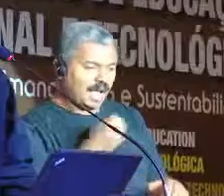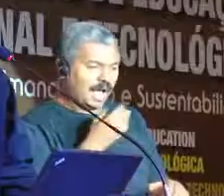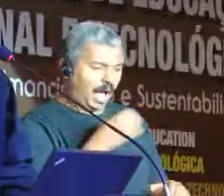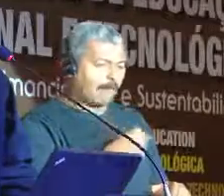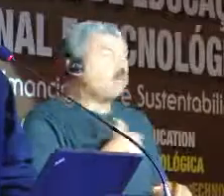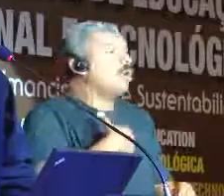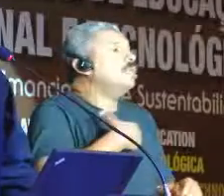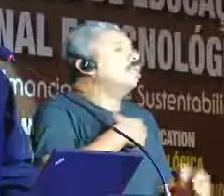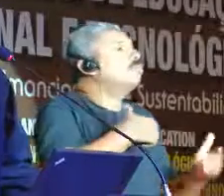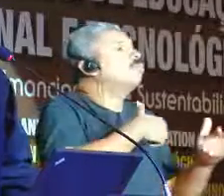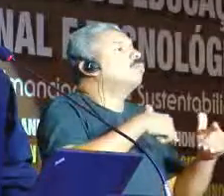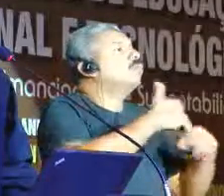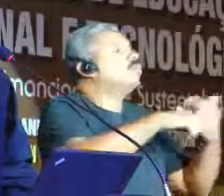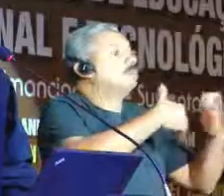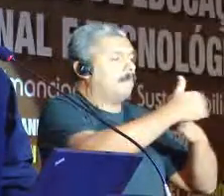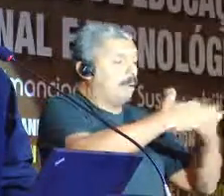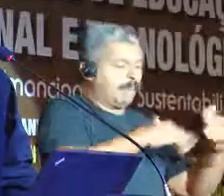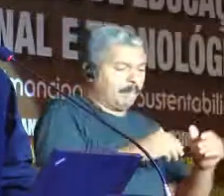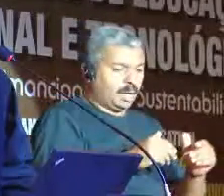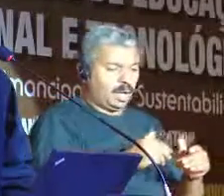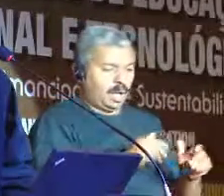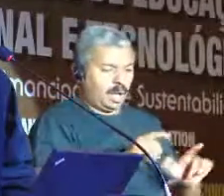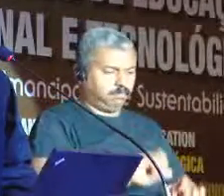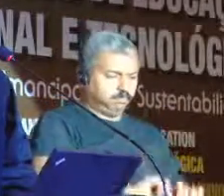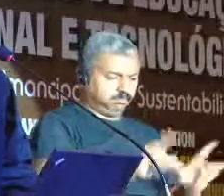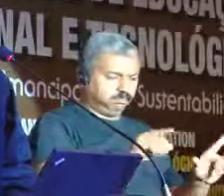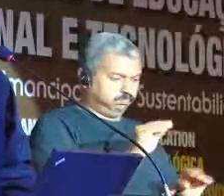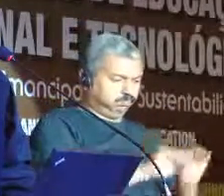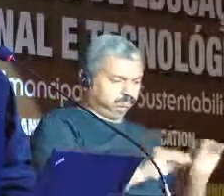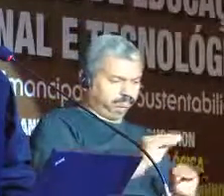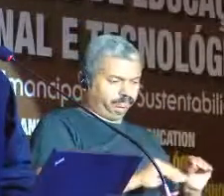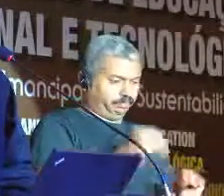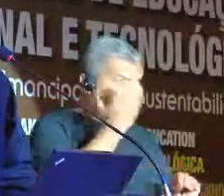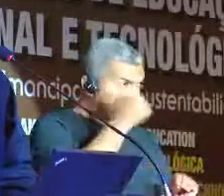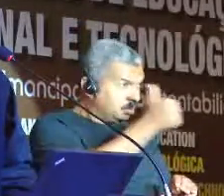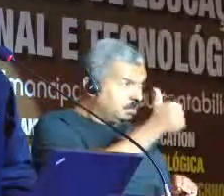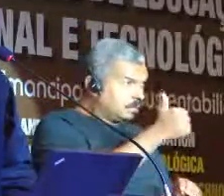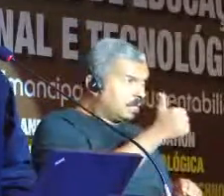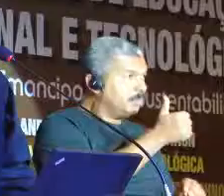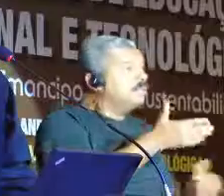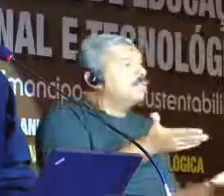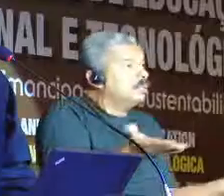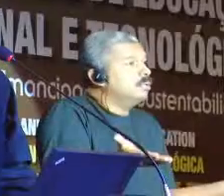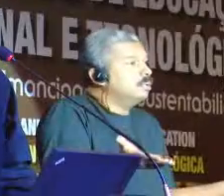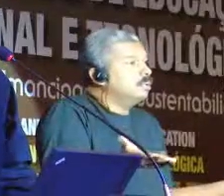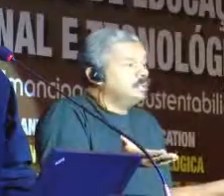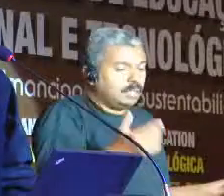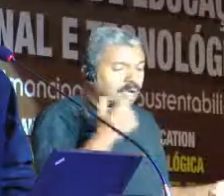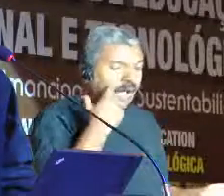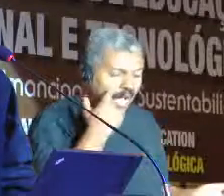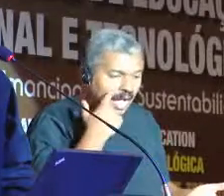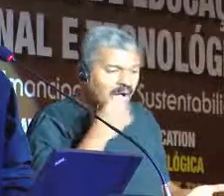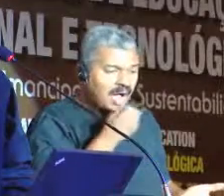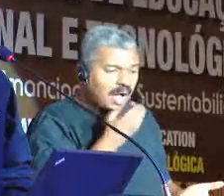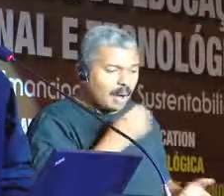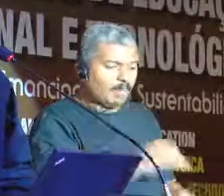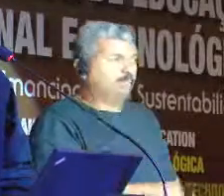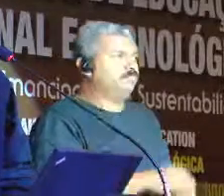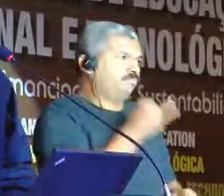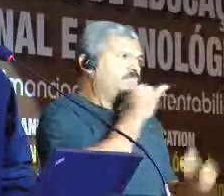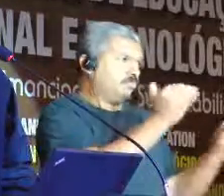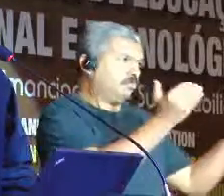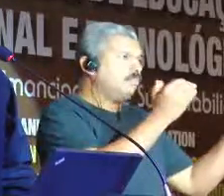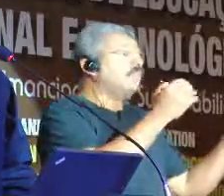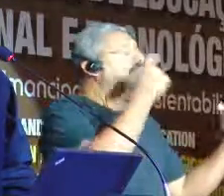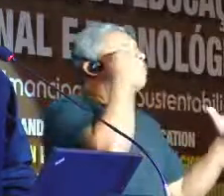Think about a brain surgeon. They don't make a product. You do not end up with a second brain when they get